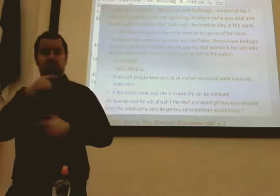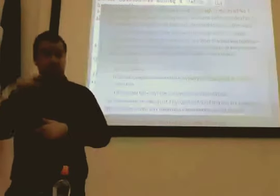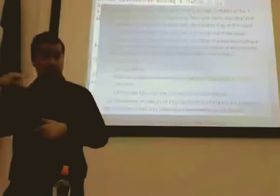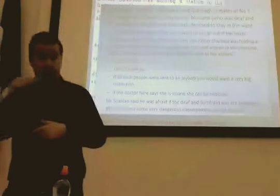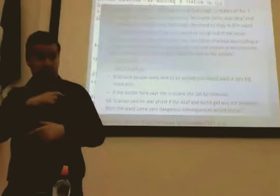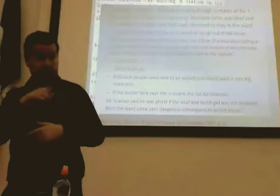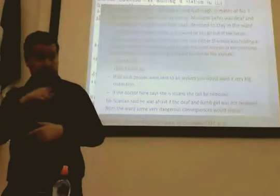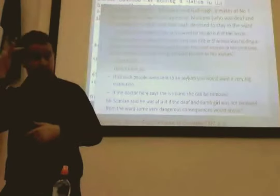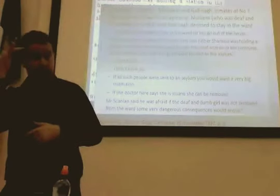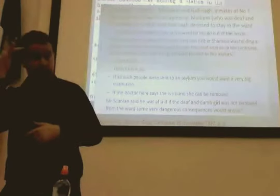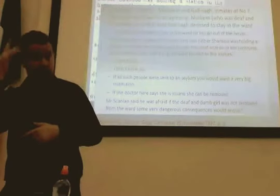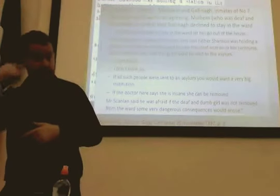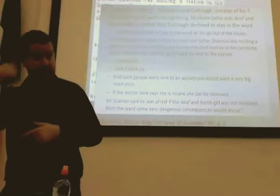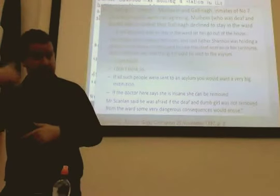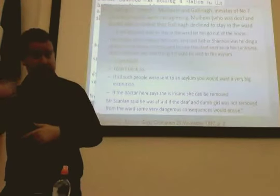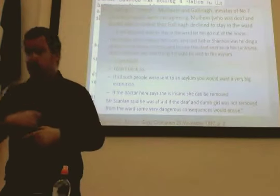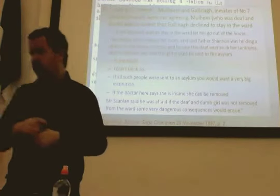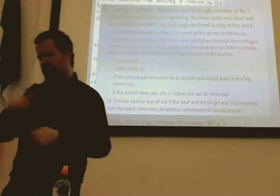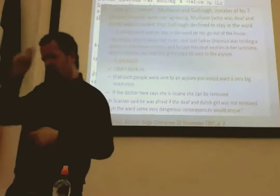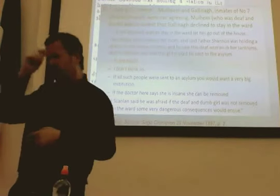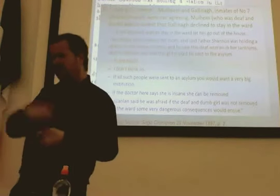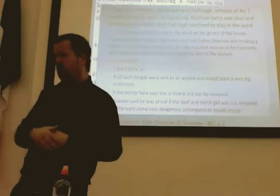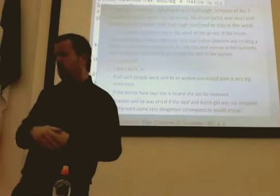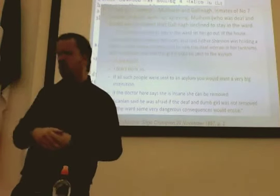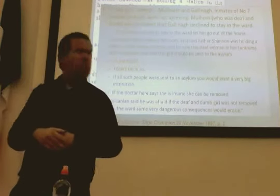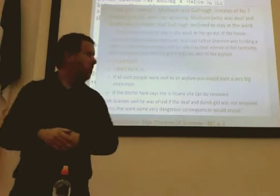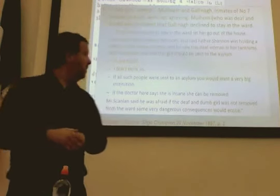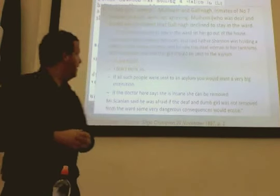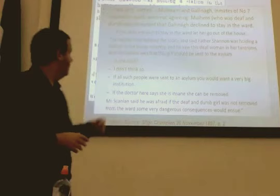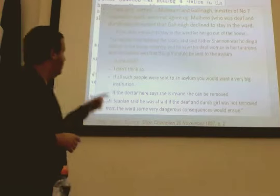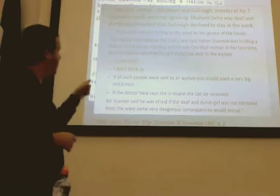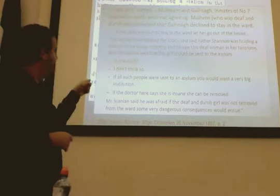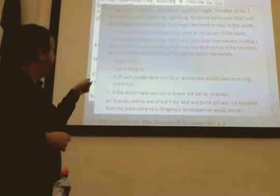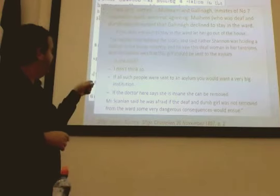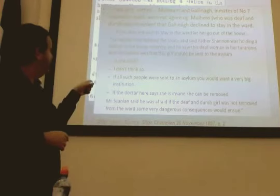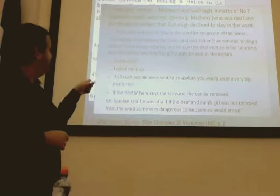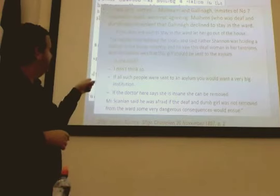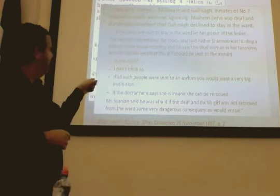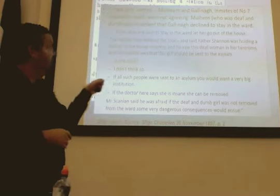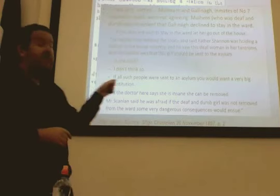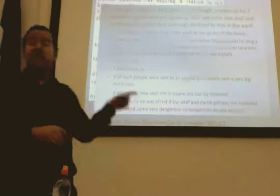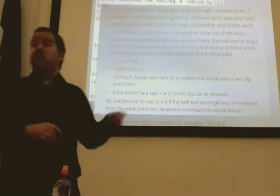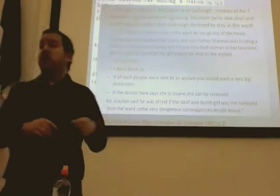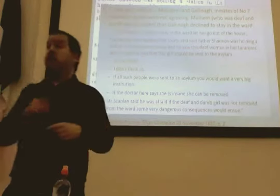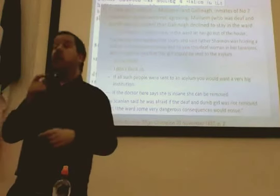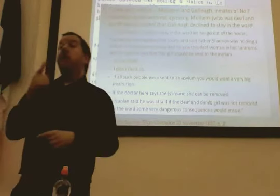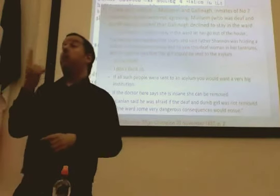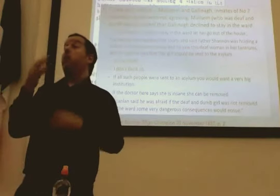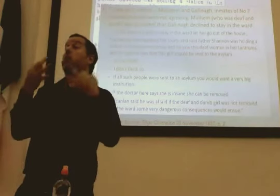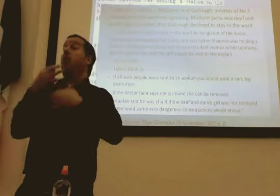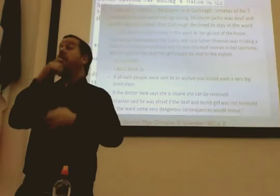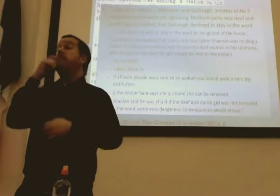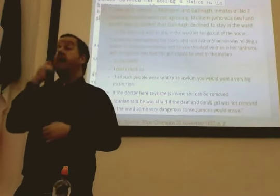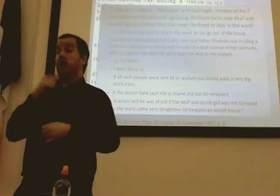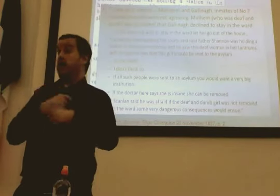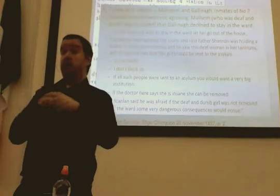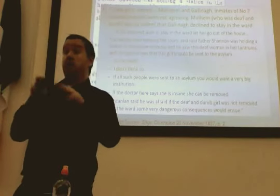And the Guardian was saying, really, is she mad? And he said, well, I don't think so. He was discussing between themselves. And one